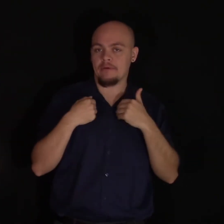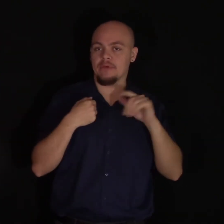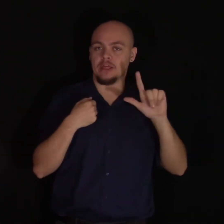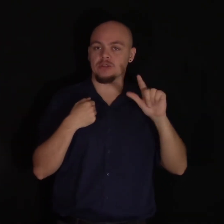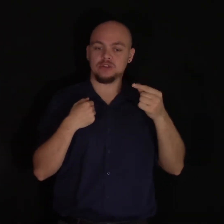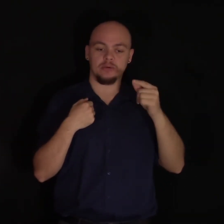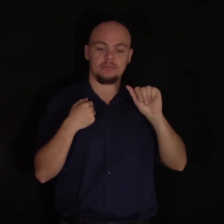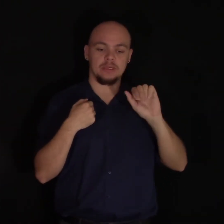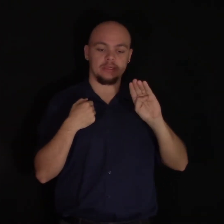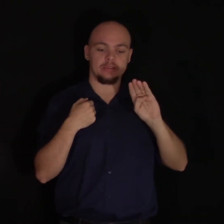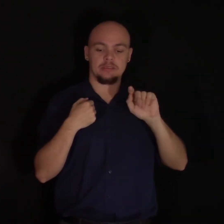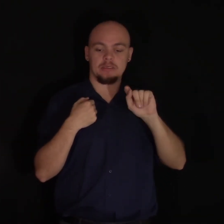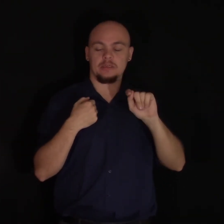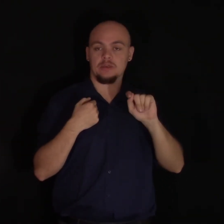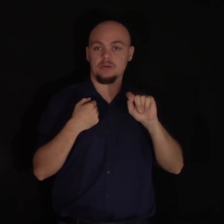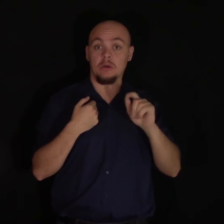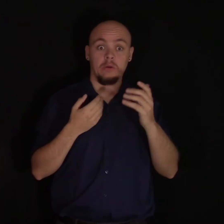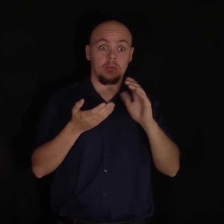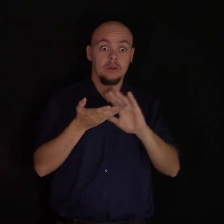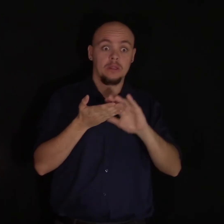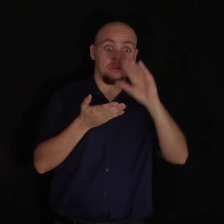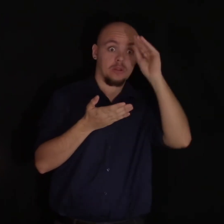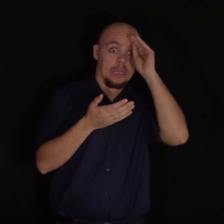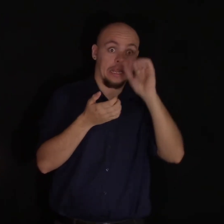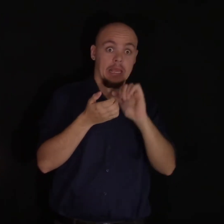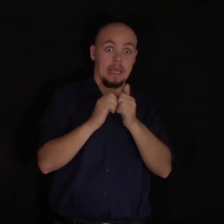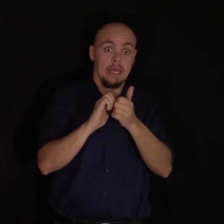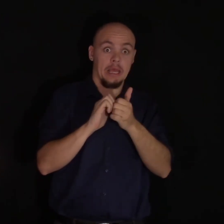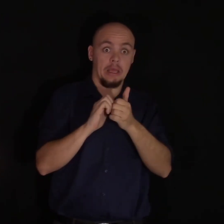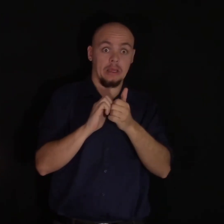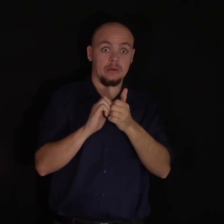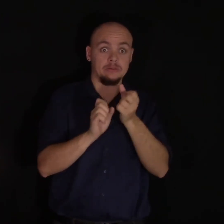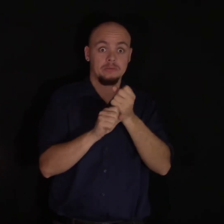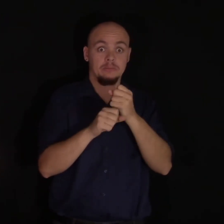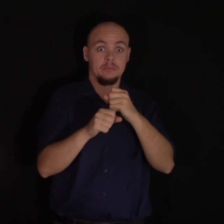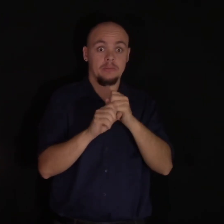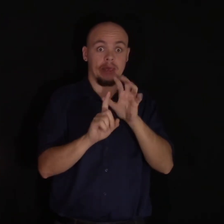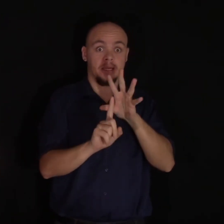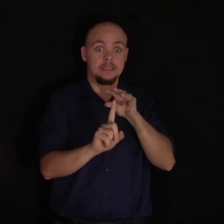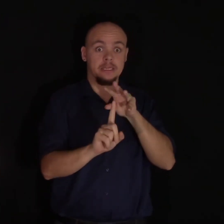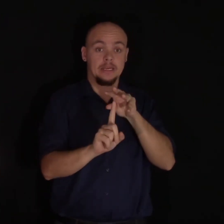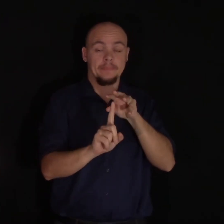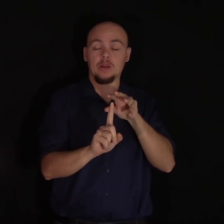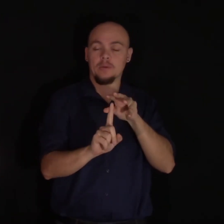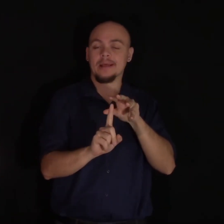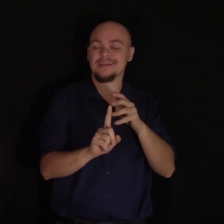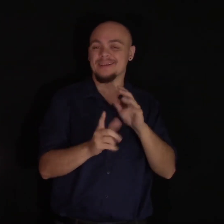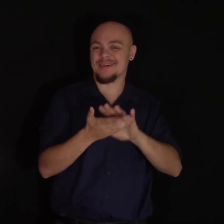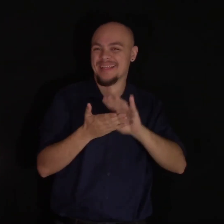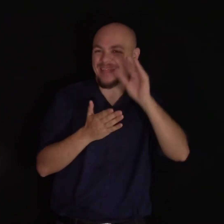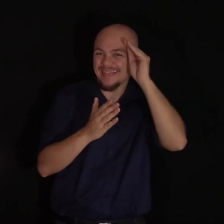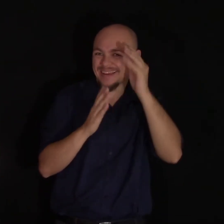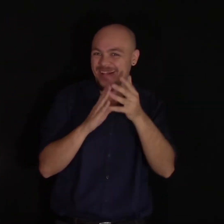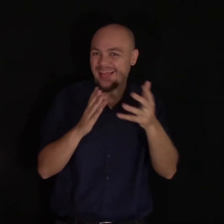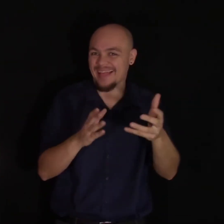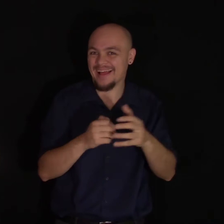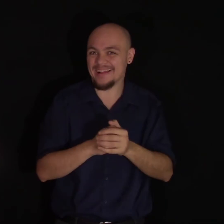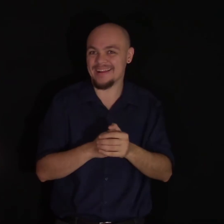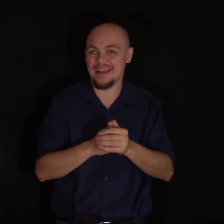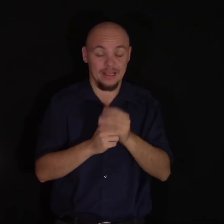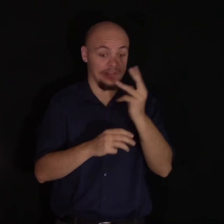make a documentary, and you can learn a lot these days, and set off on a round-the-world